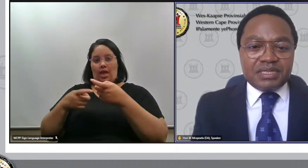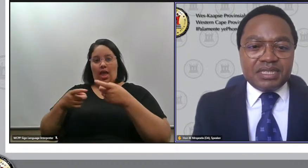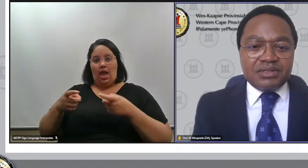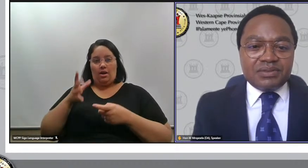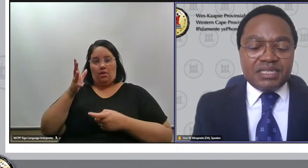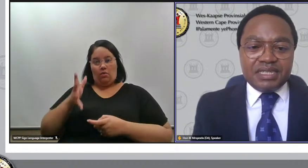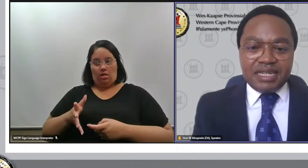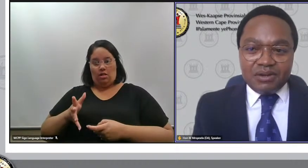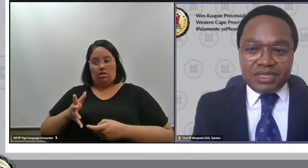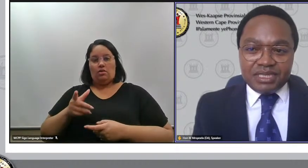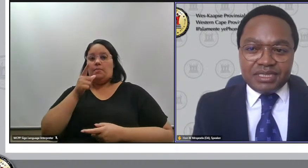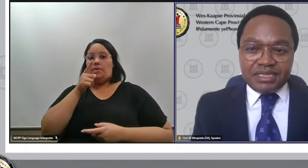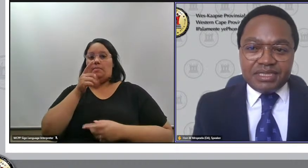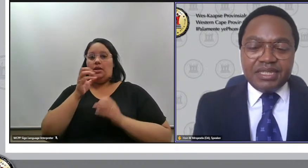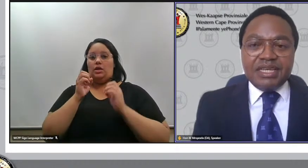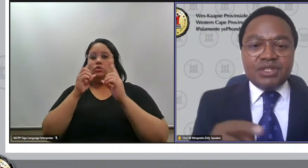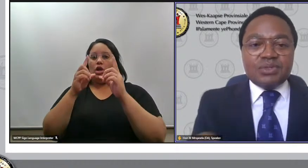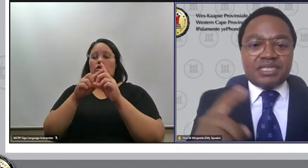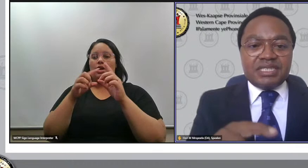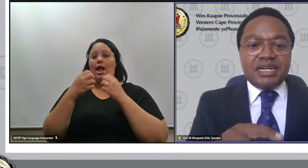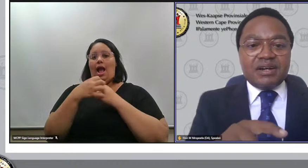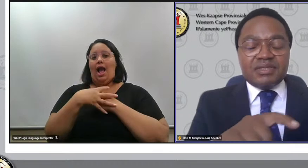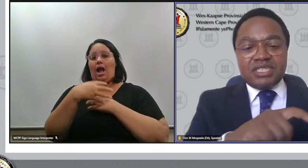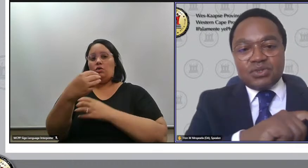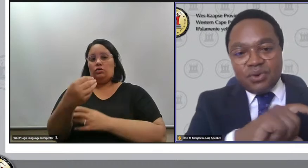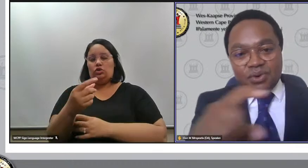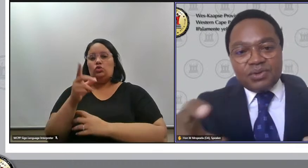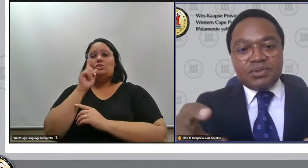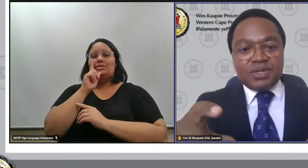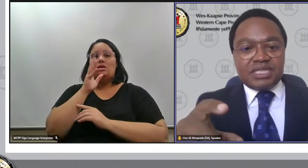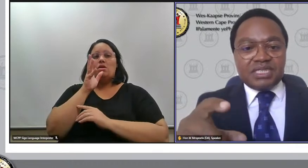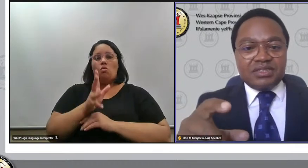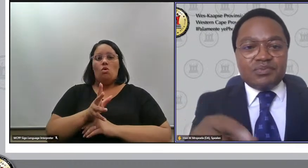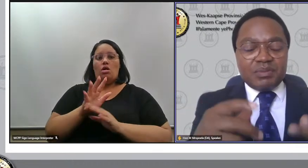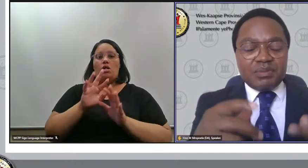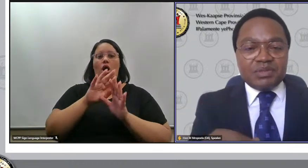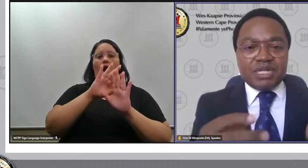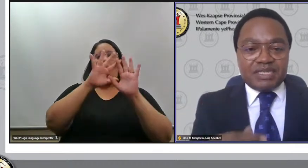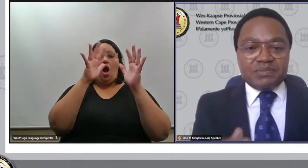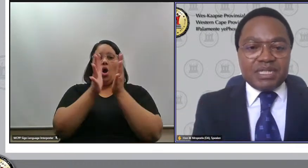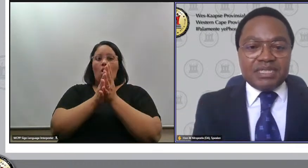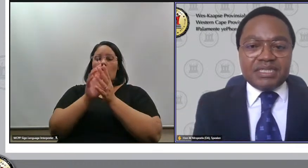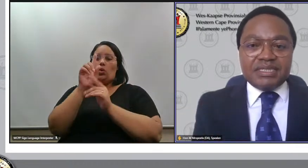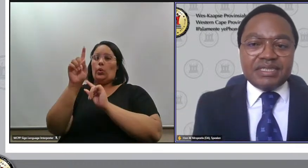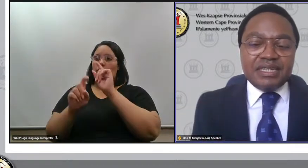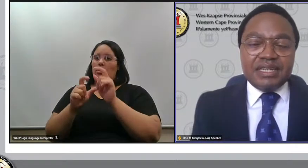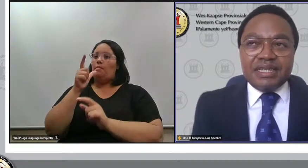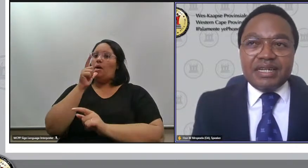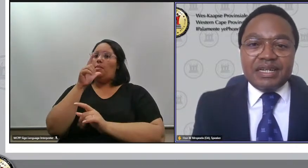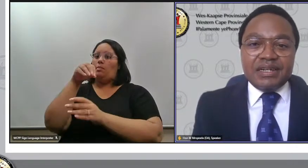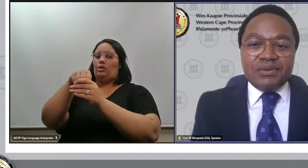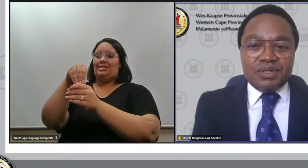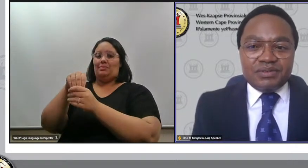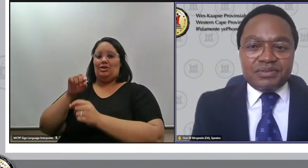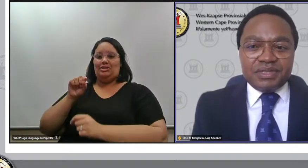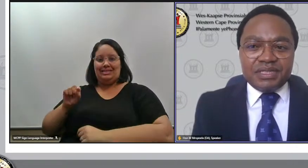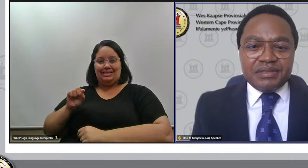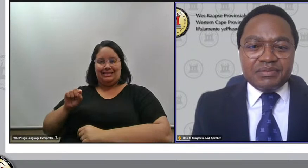the public education and outreach, you will see how this whole question of public participation